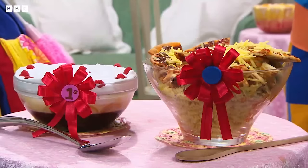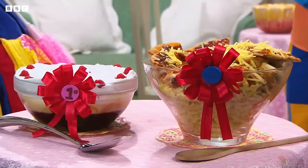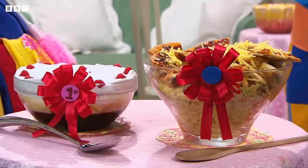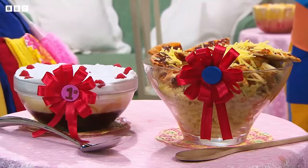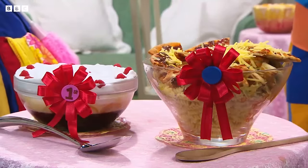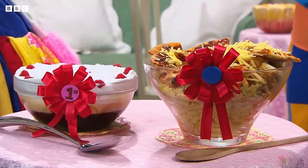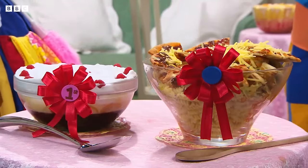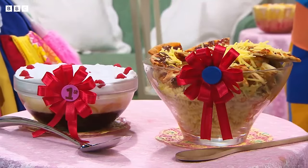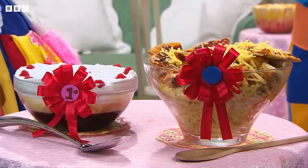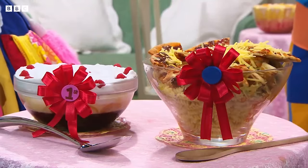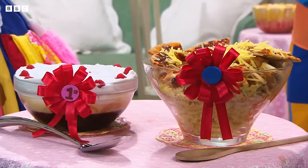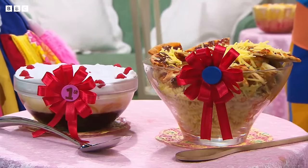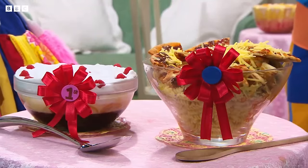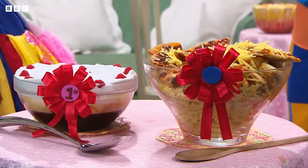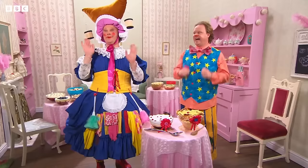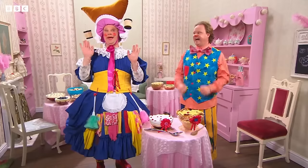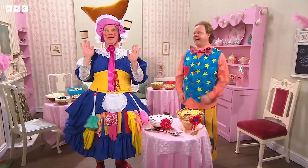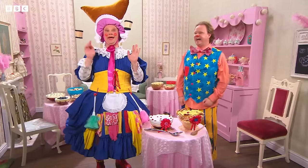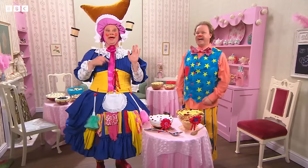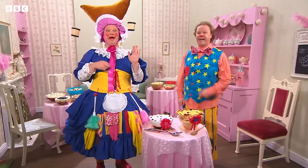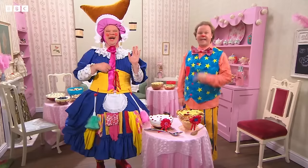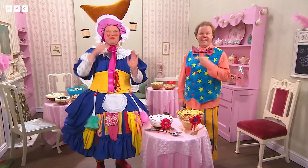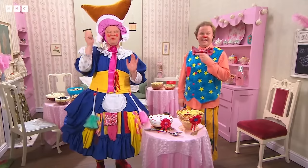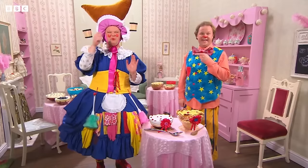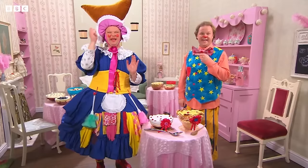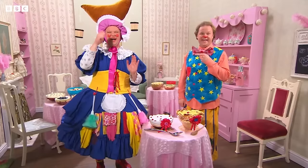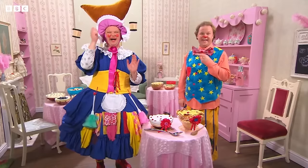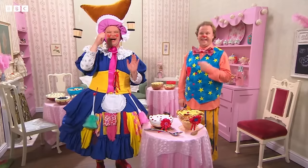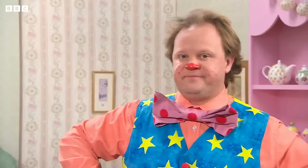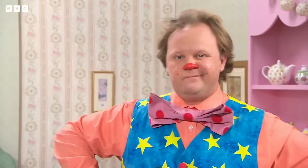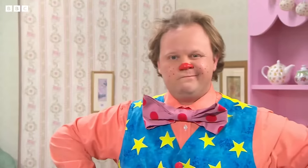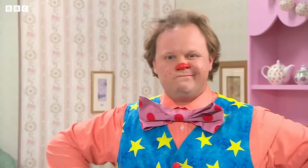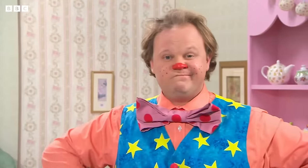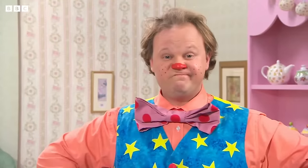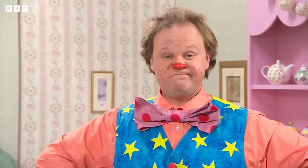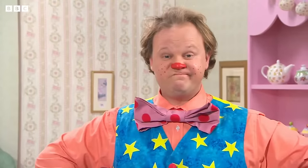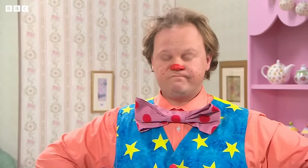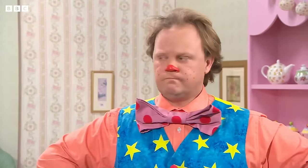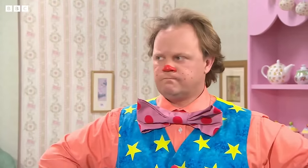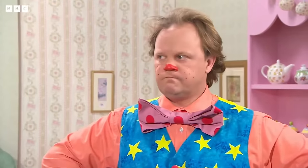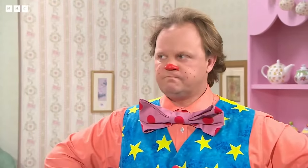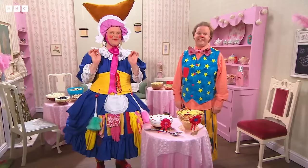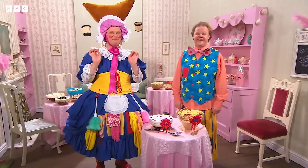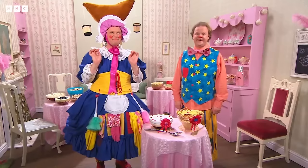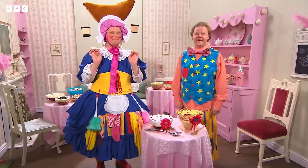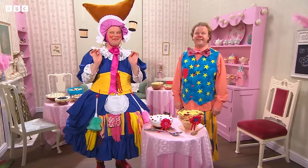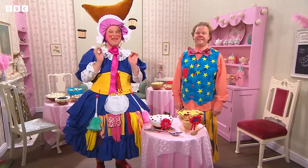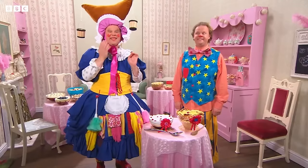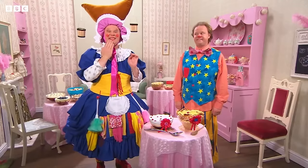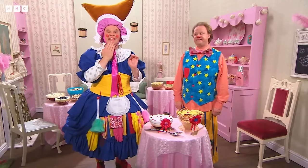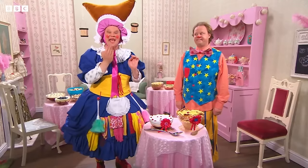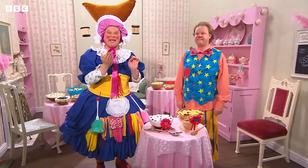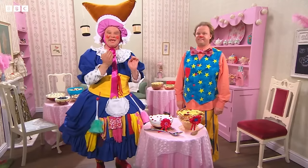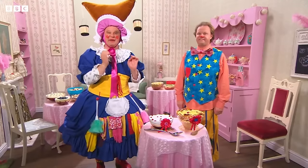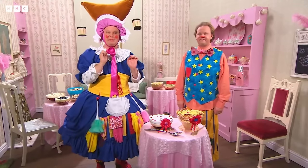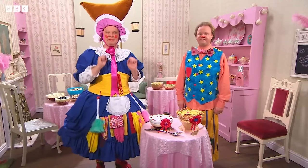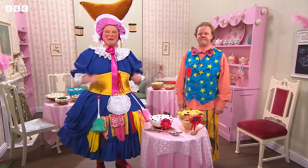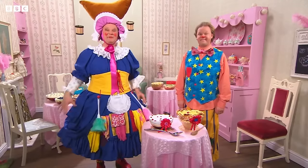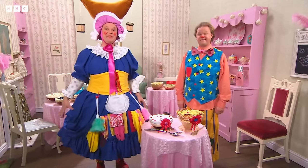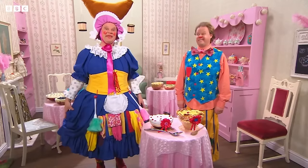Aunt Polly! Hooray! I'm the winner! Well done, Aunt Polly. Thank you. And